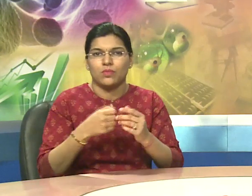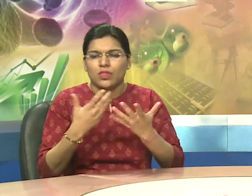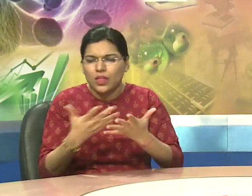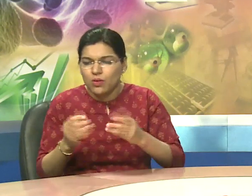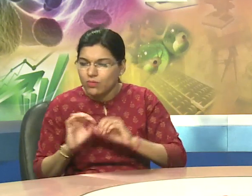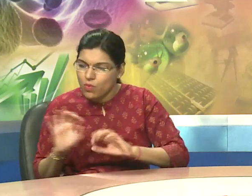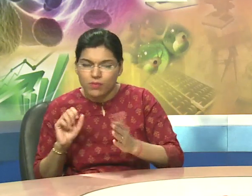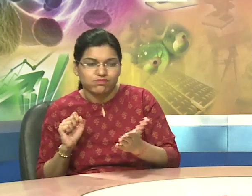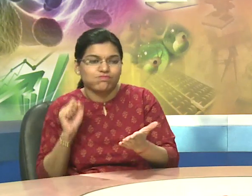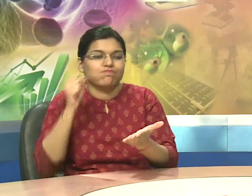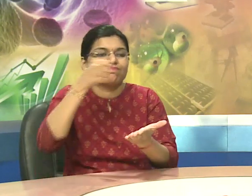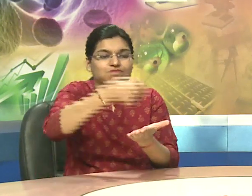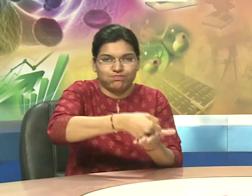destination.